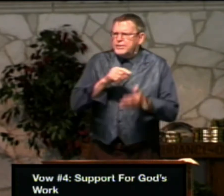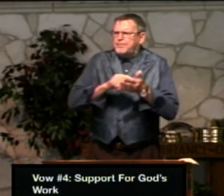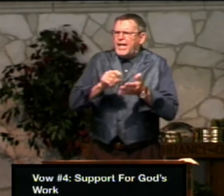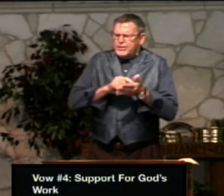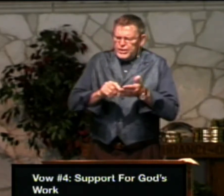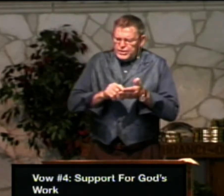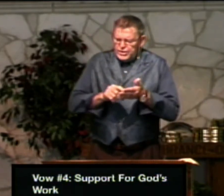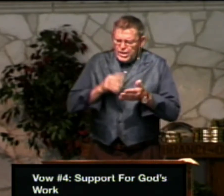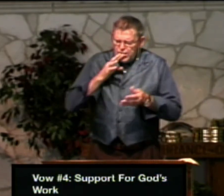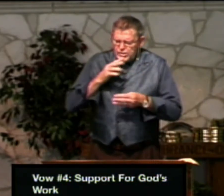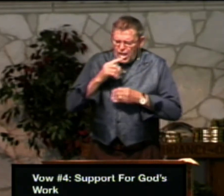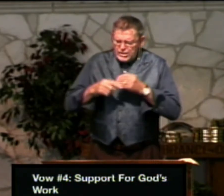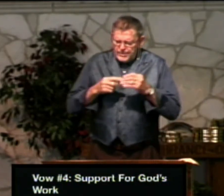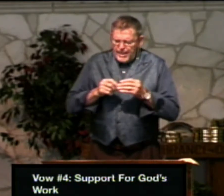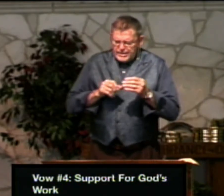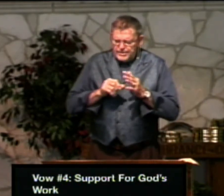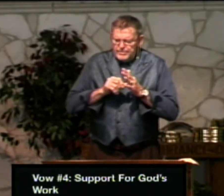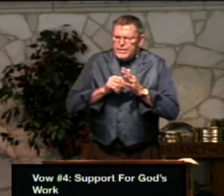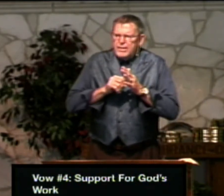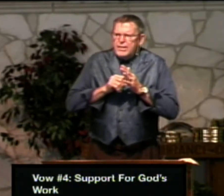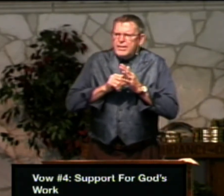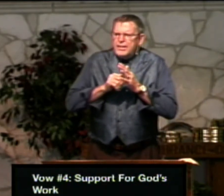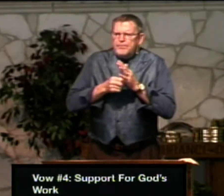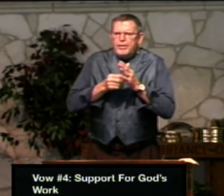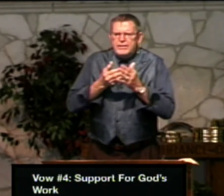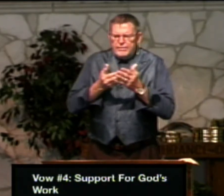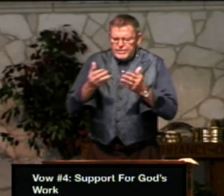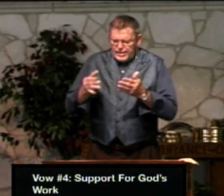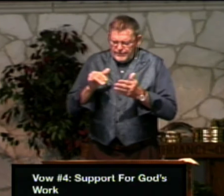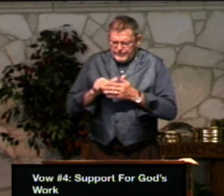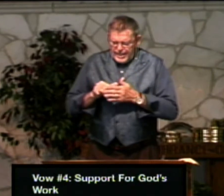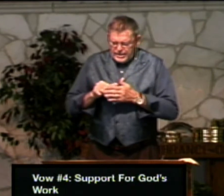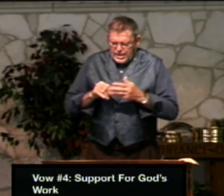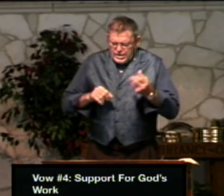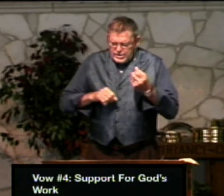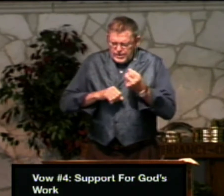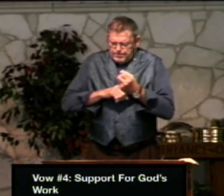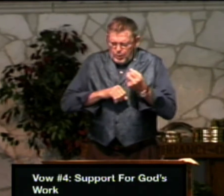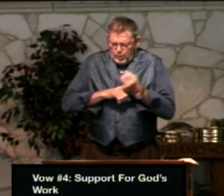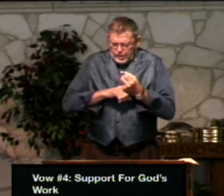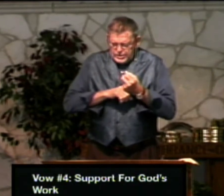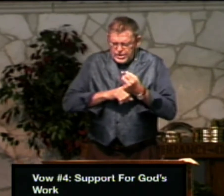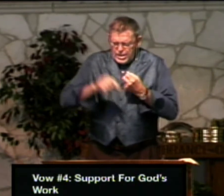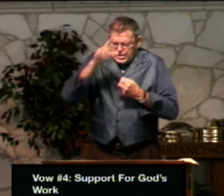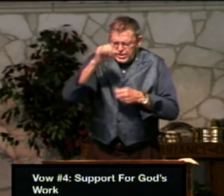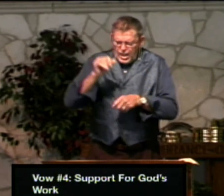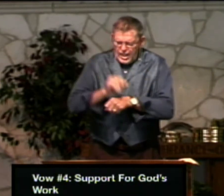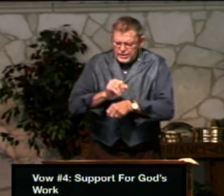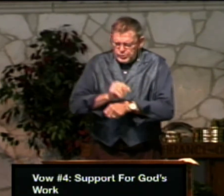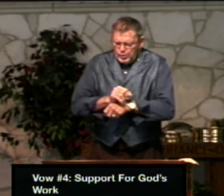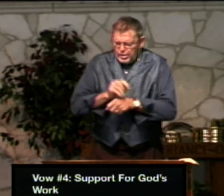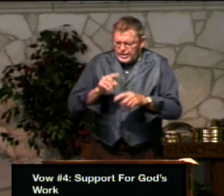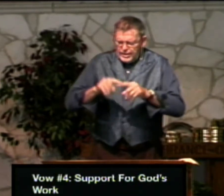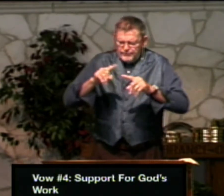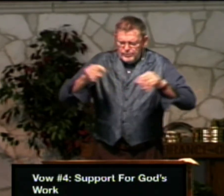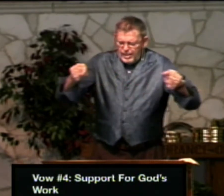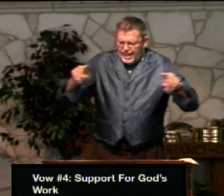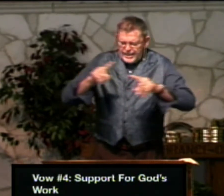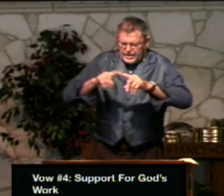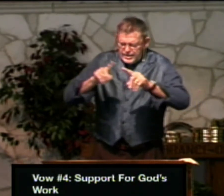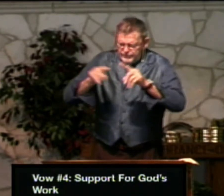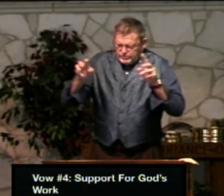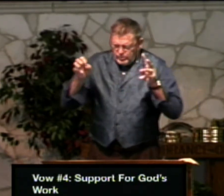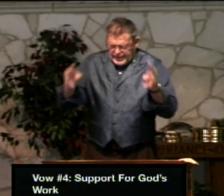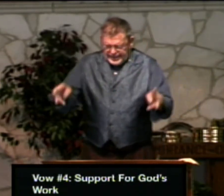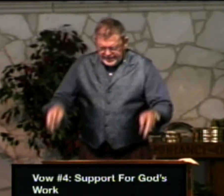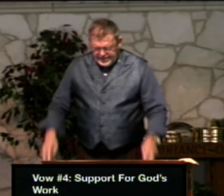And this passage talks about some impressive stuff that supports God's work in a